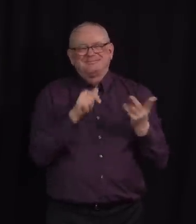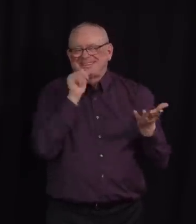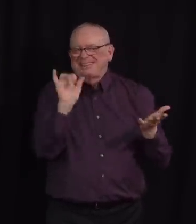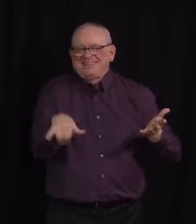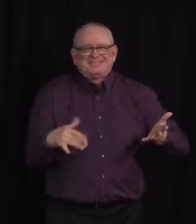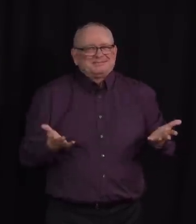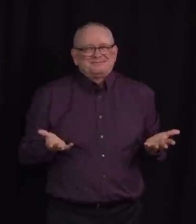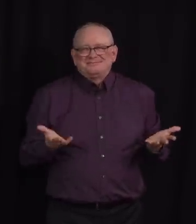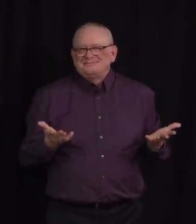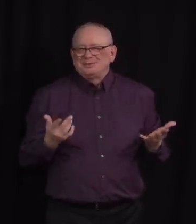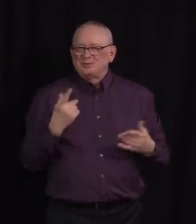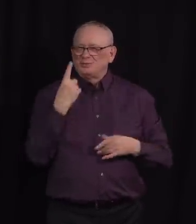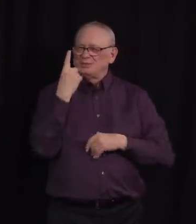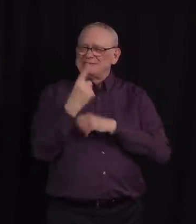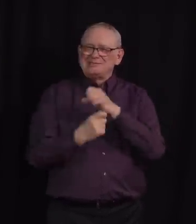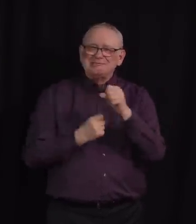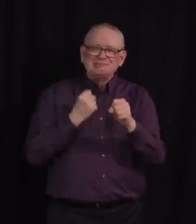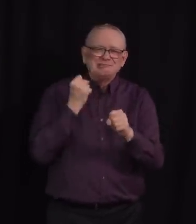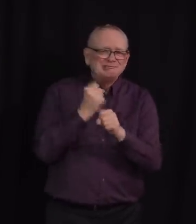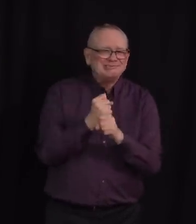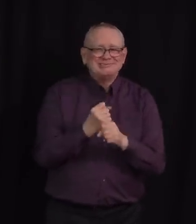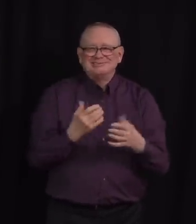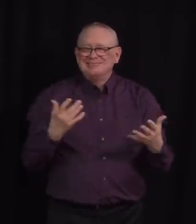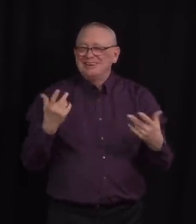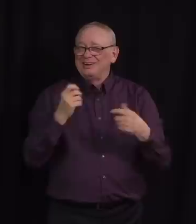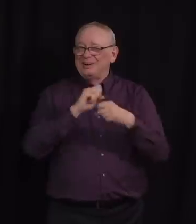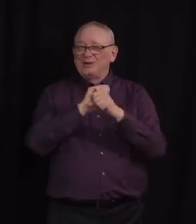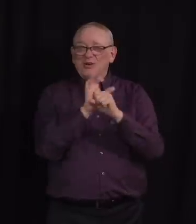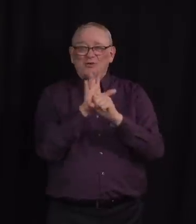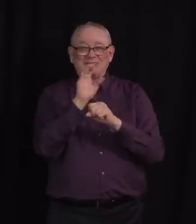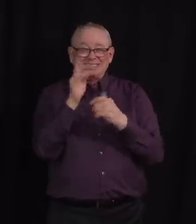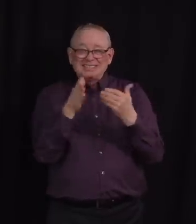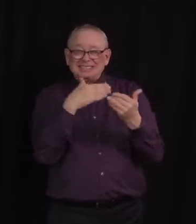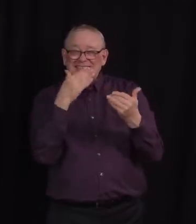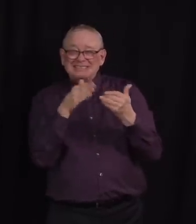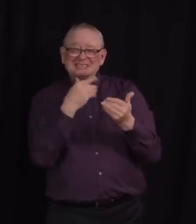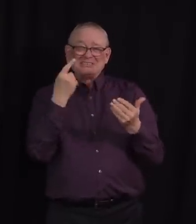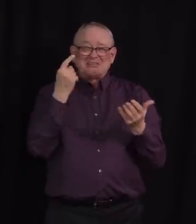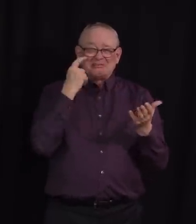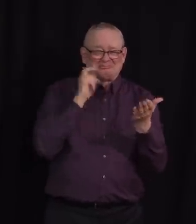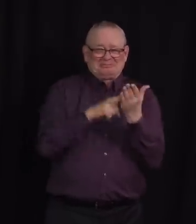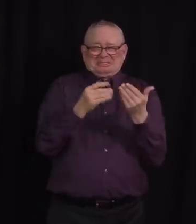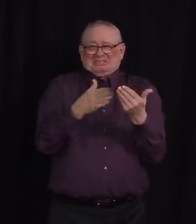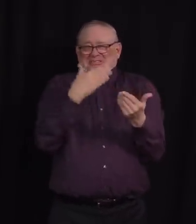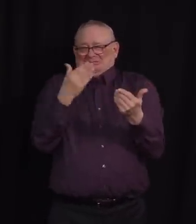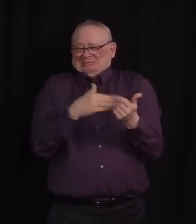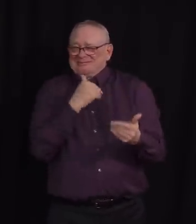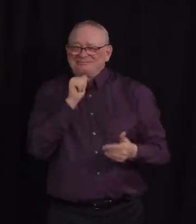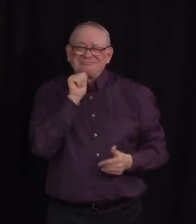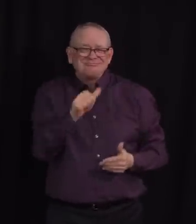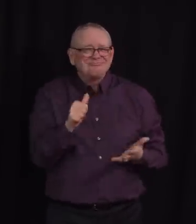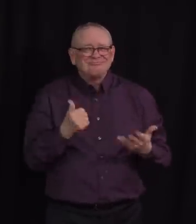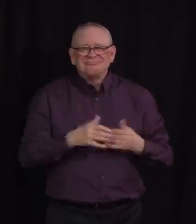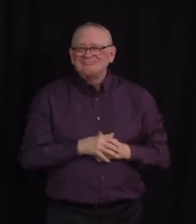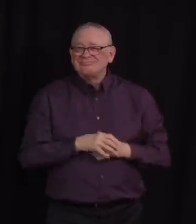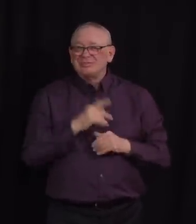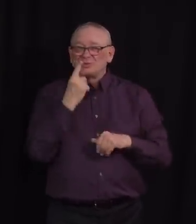not that simple. It's not just one activity or place that can put us and others at